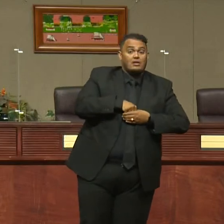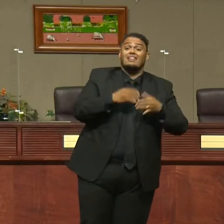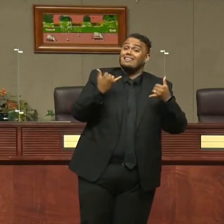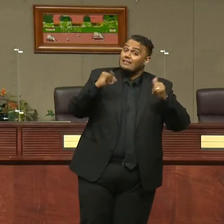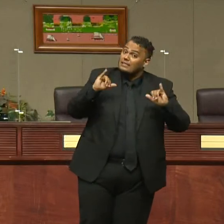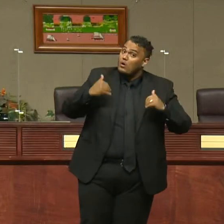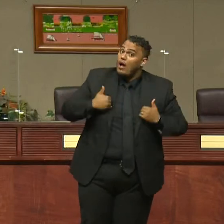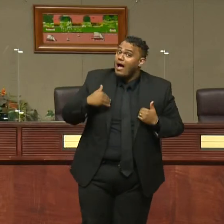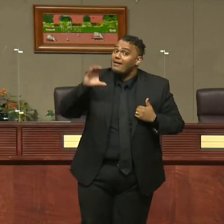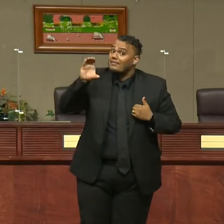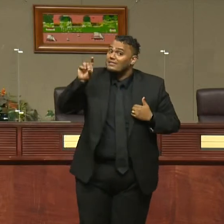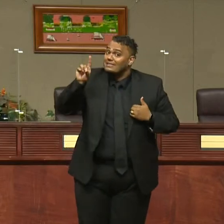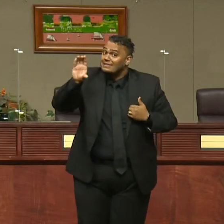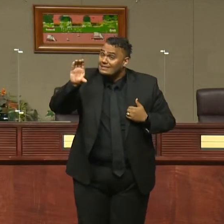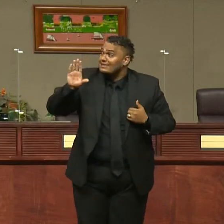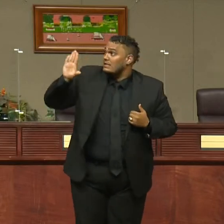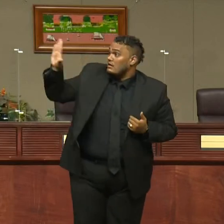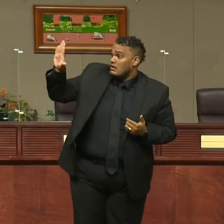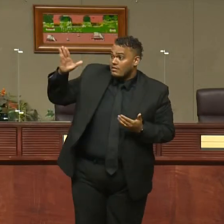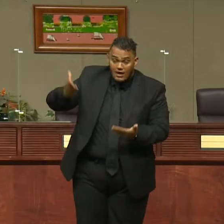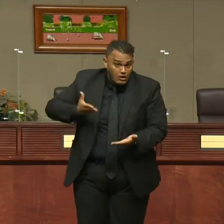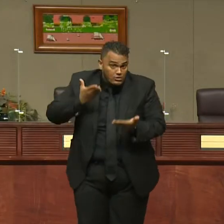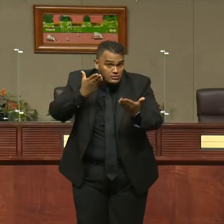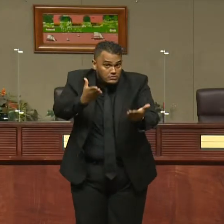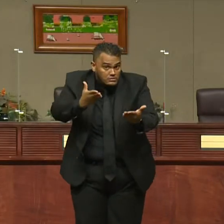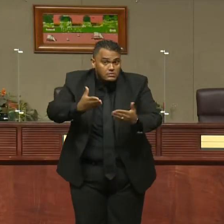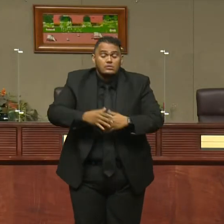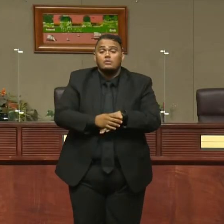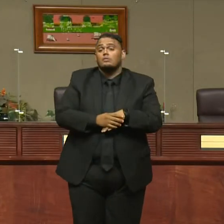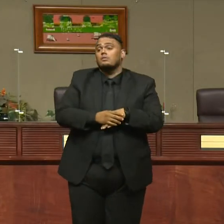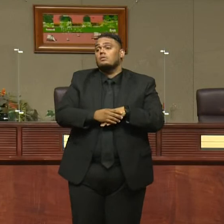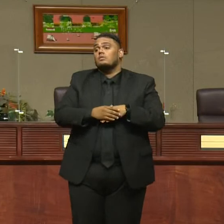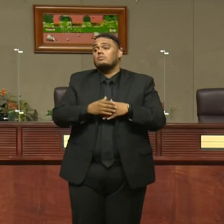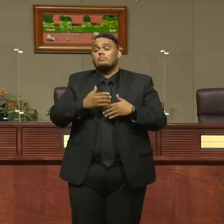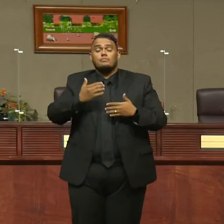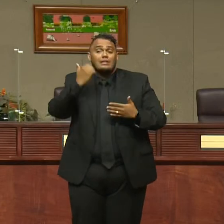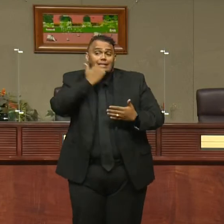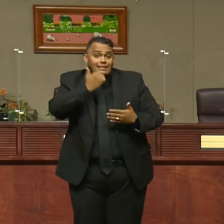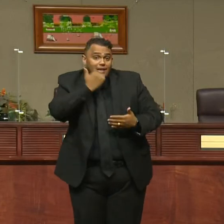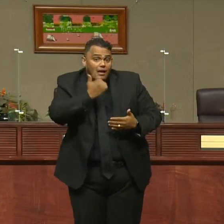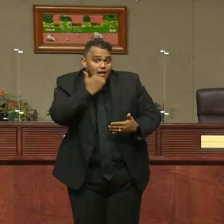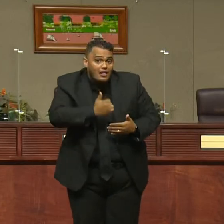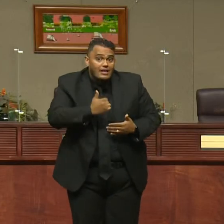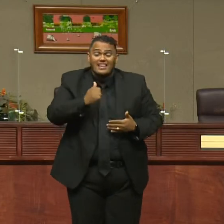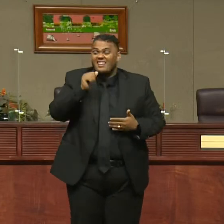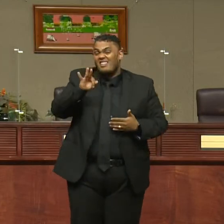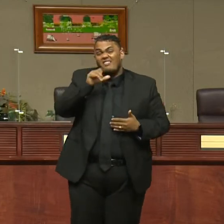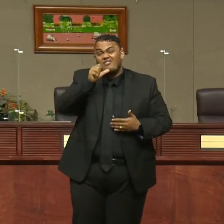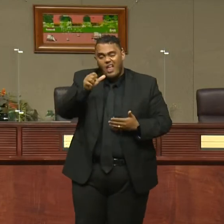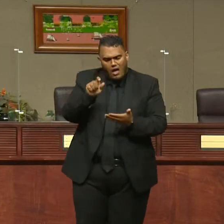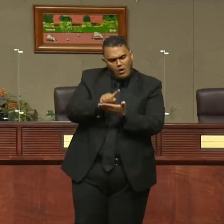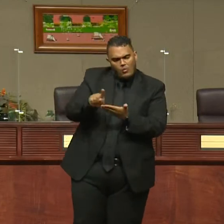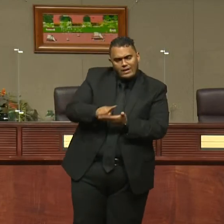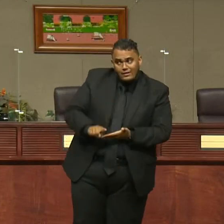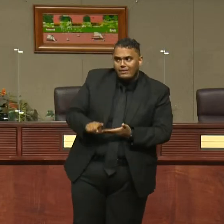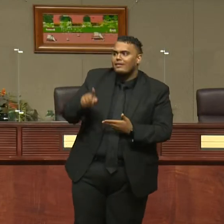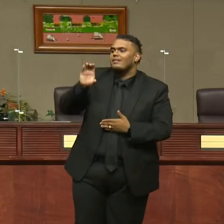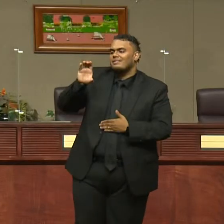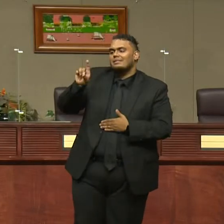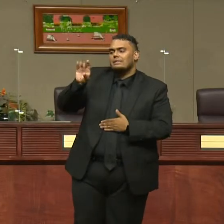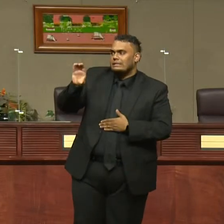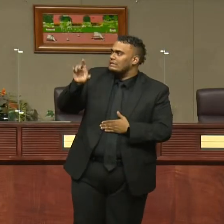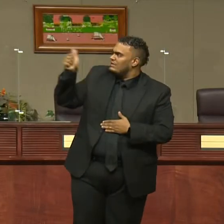CDC guidelines, and daily, if not weekly, we see some updates that come out from time to time.